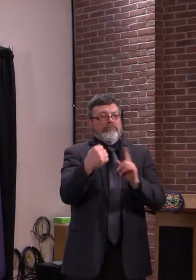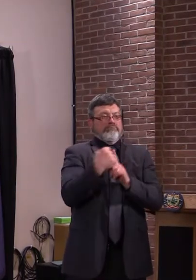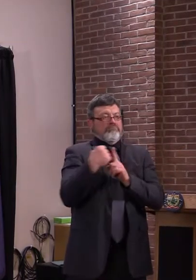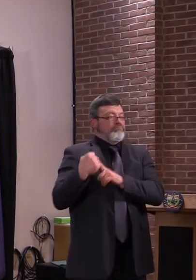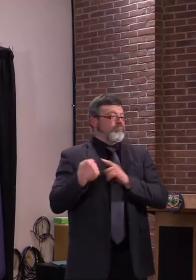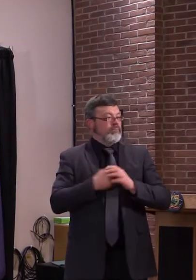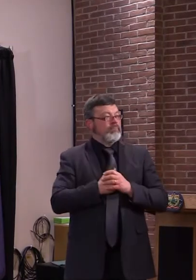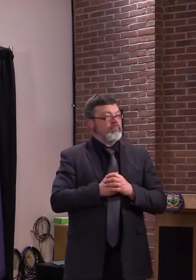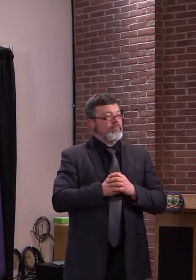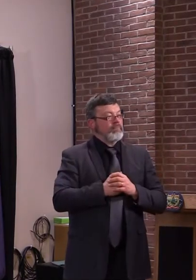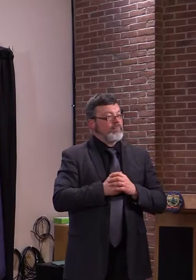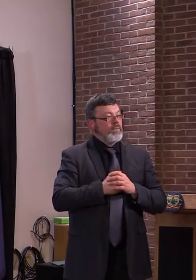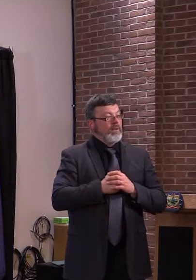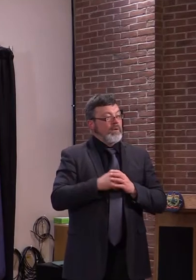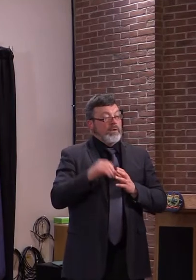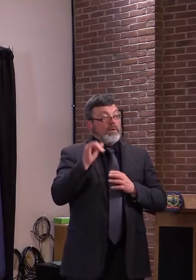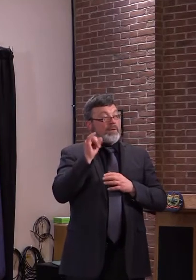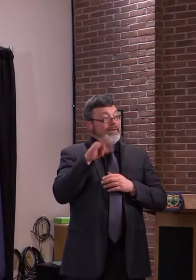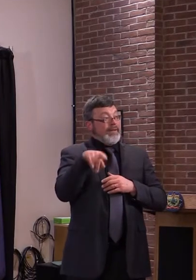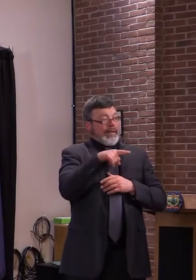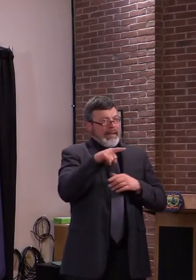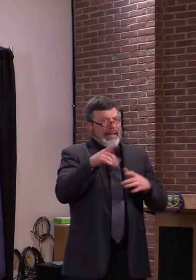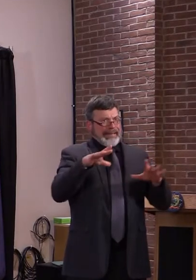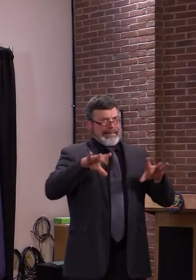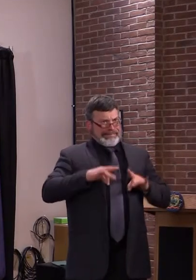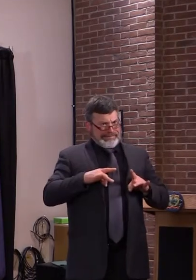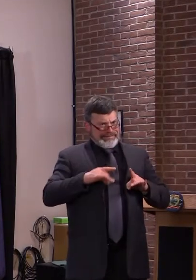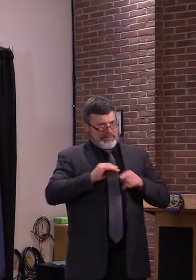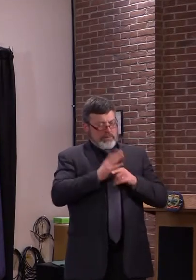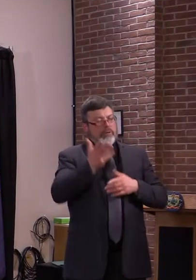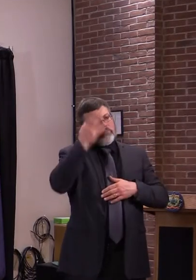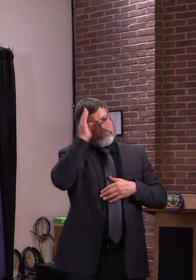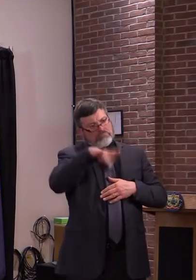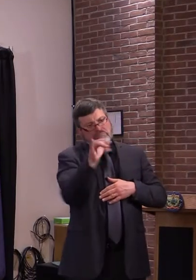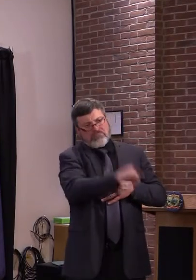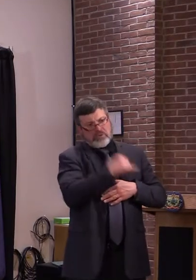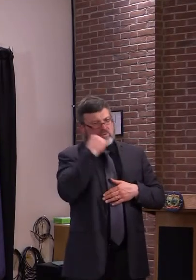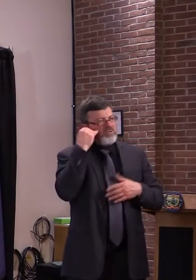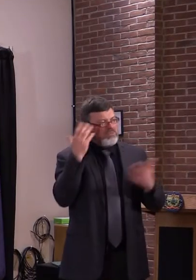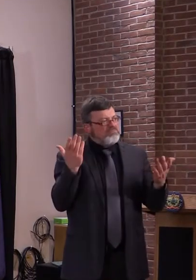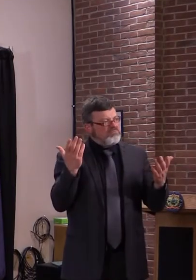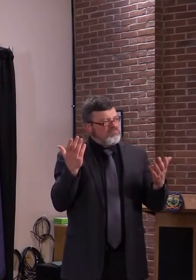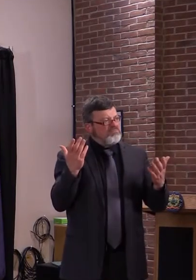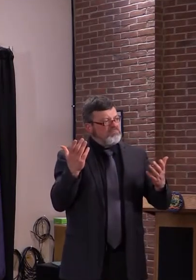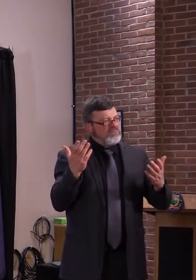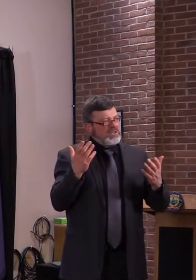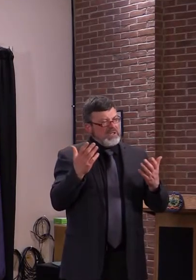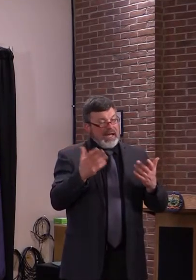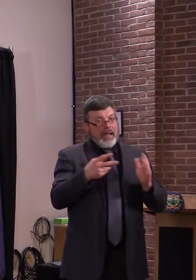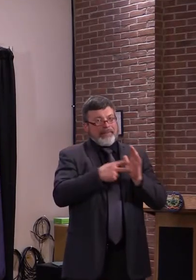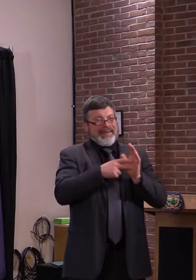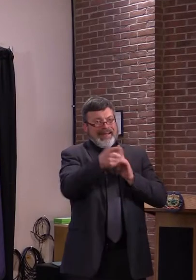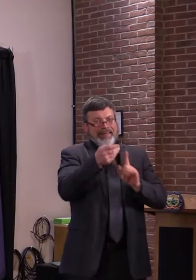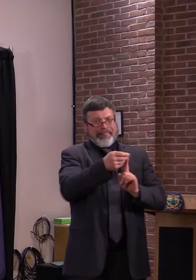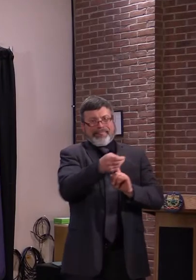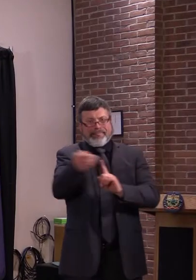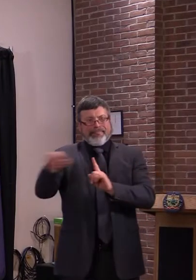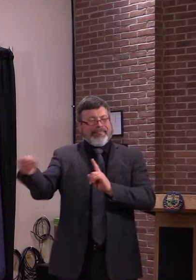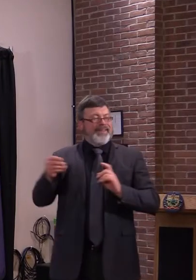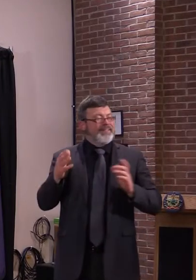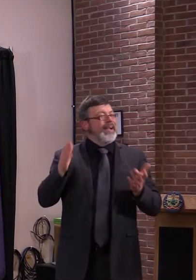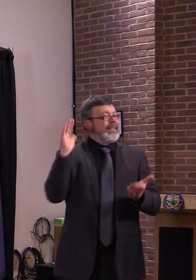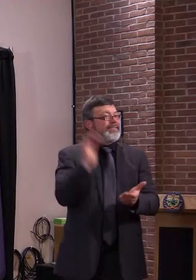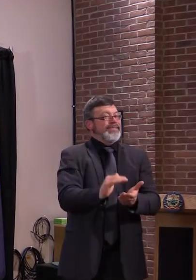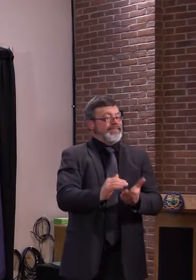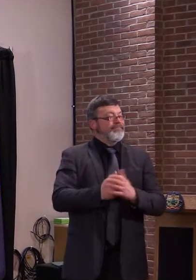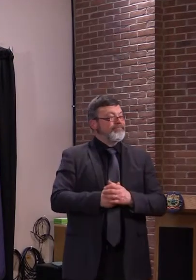quickly, thereby reducing the potential for further spread. And when virus transmission decreases, Vermonters will not need